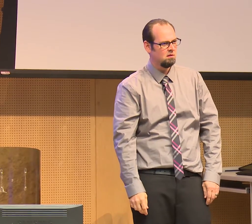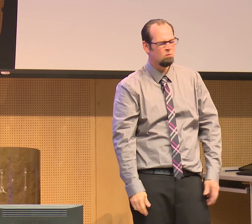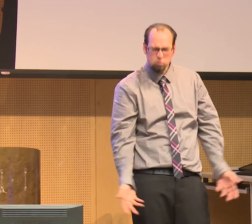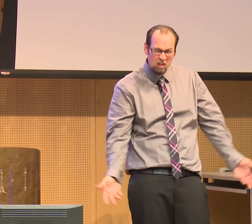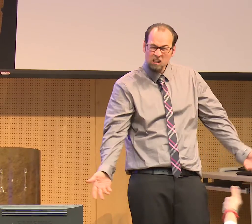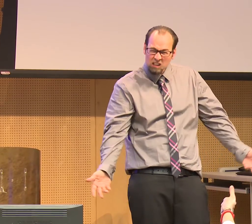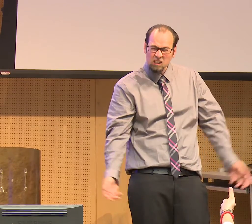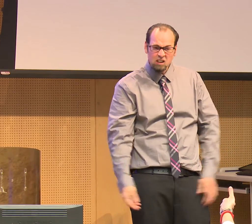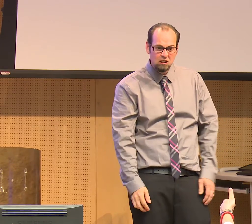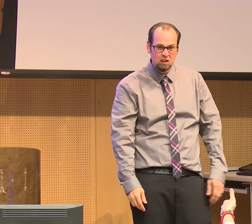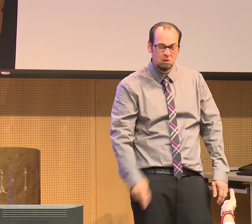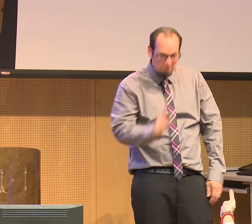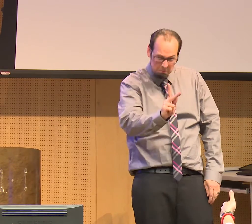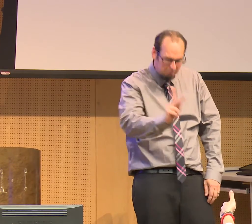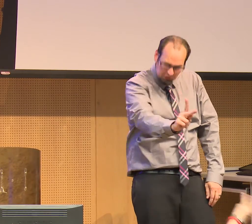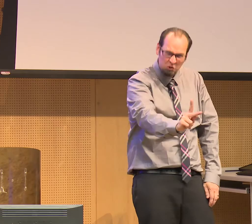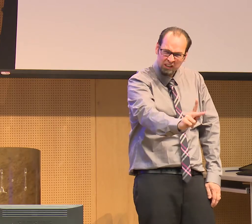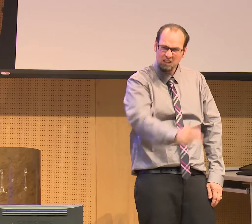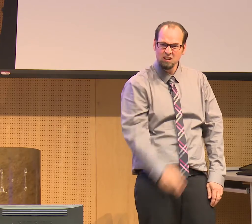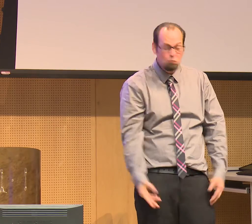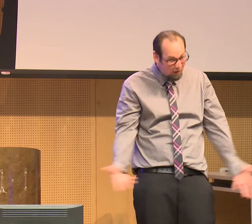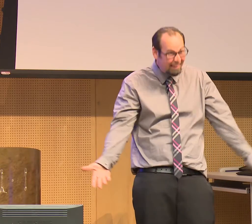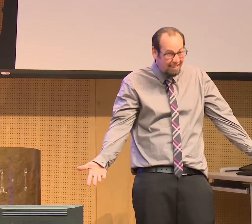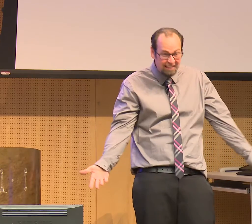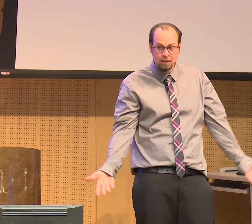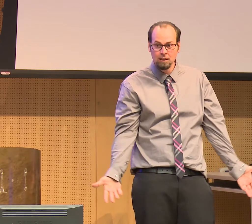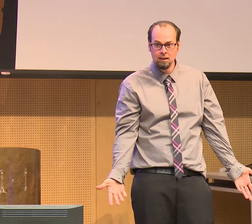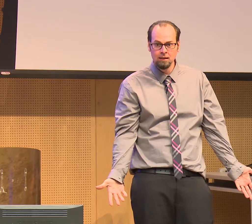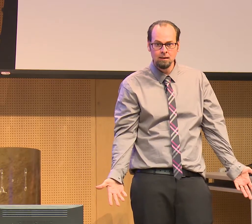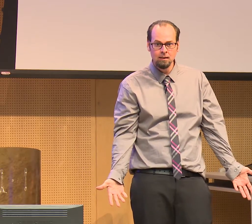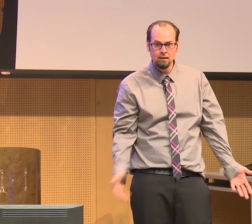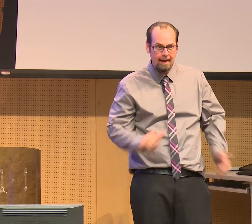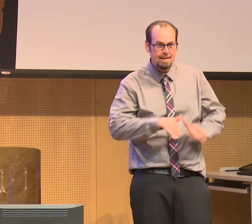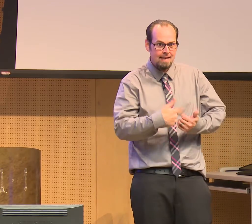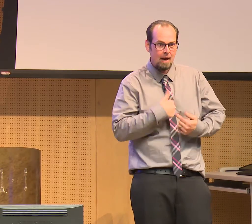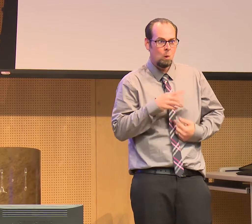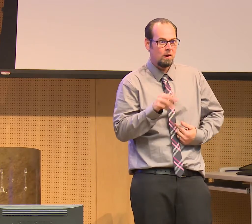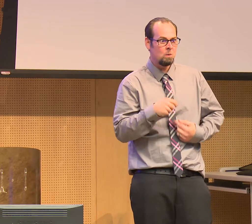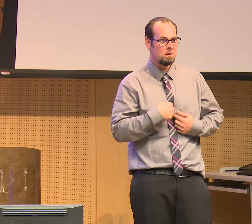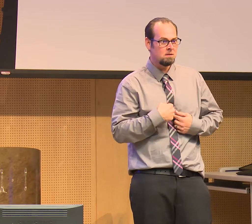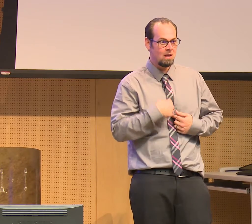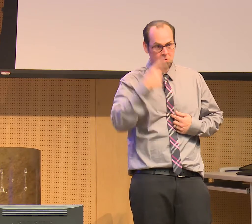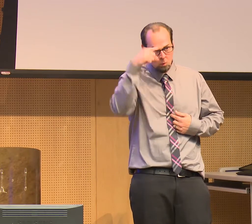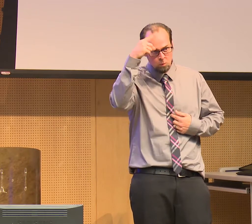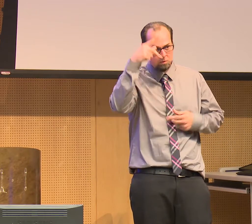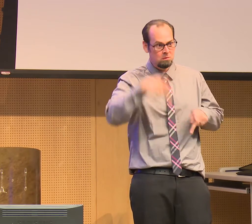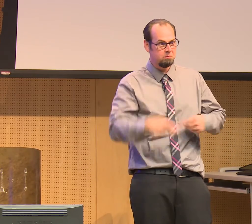M-A-R-K. Yeah, K, Mark. That's how I signed back then.